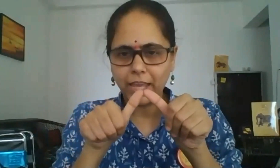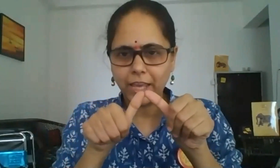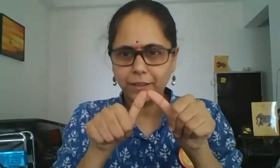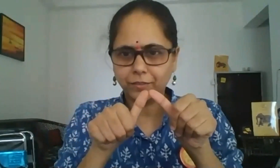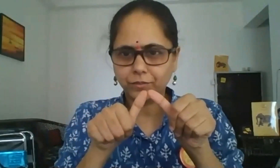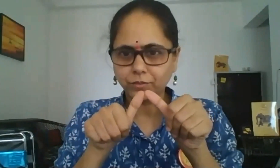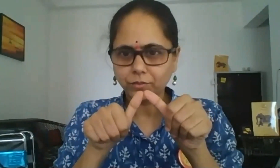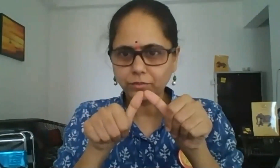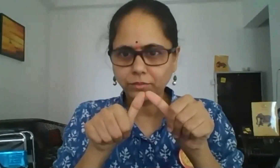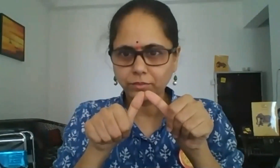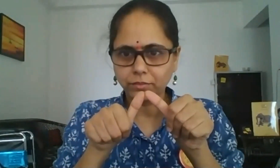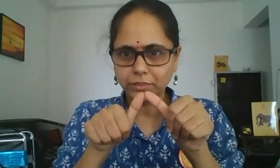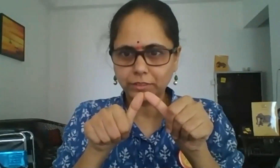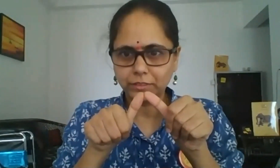A,